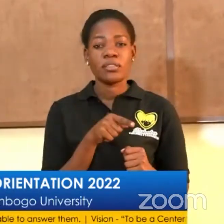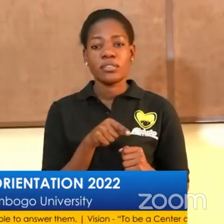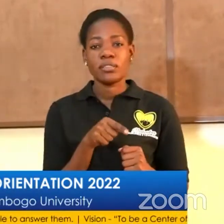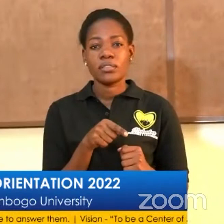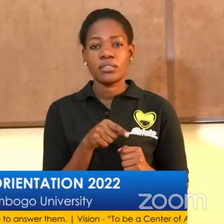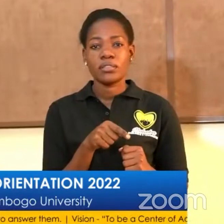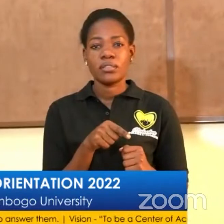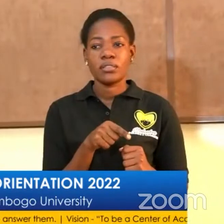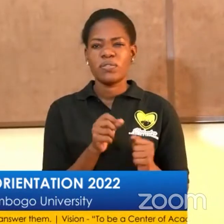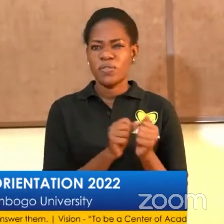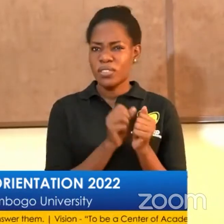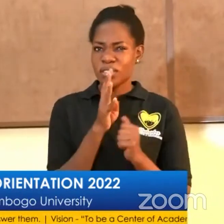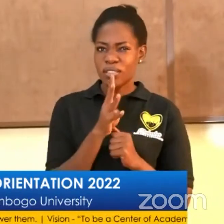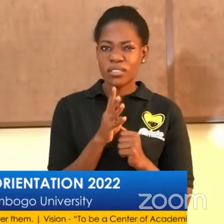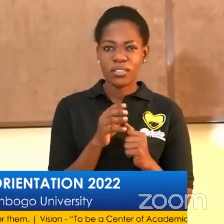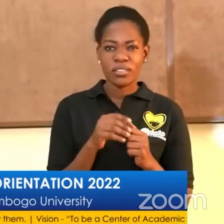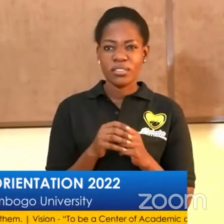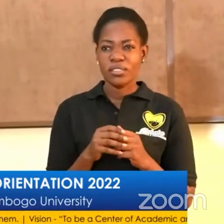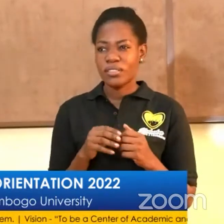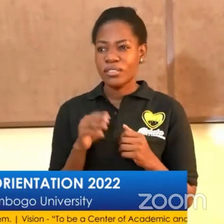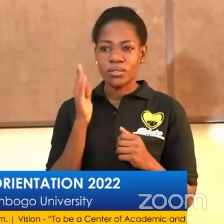what do we know about 14th?